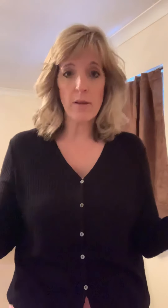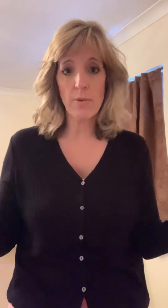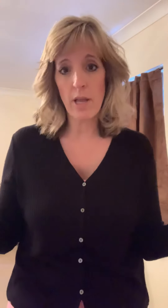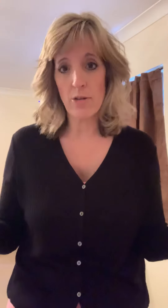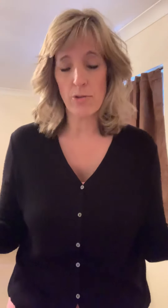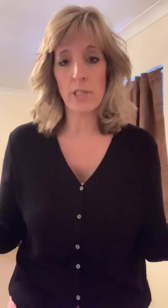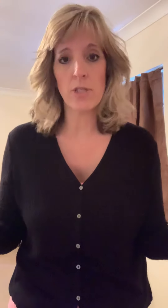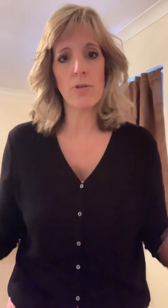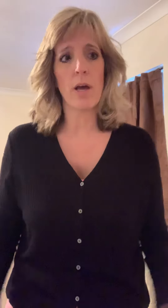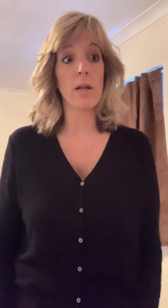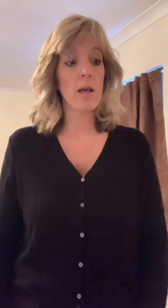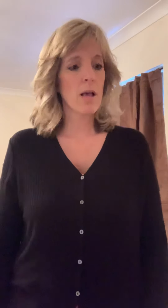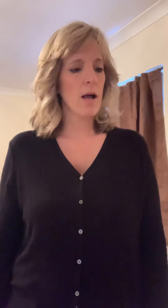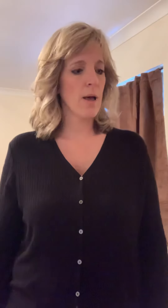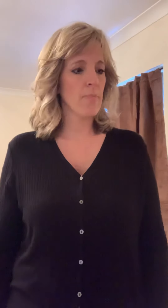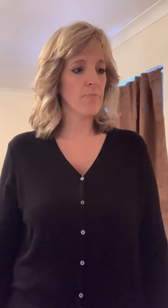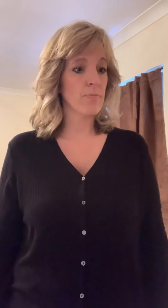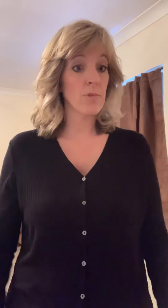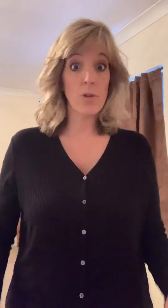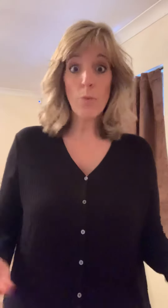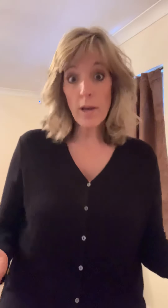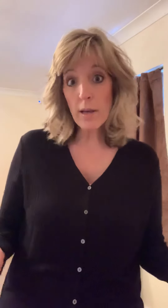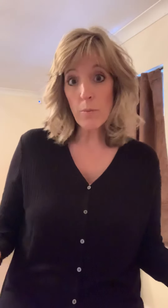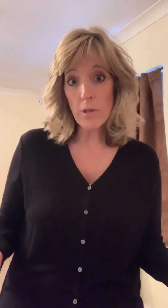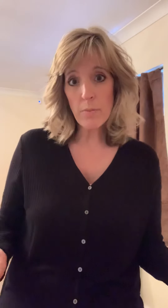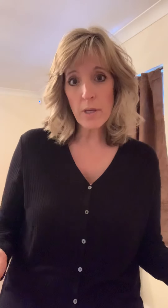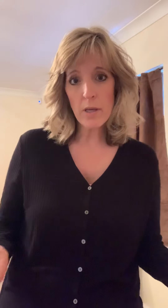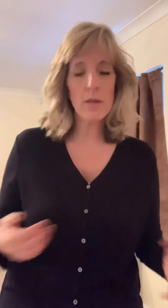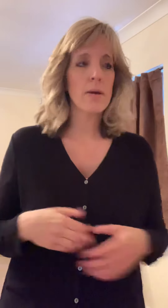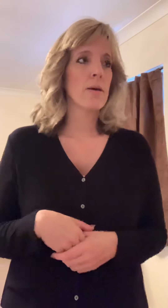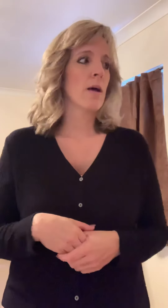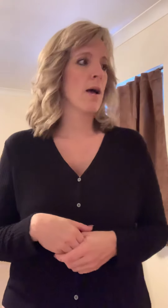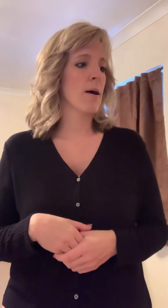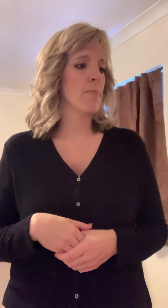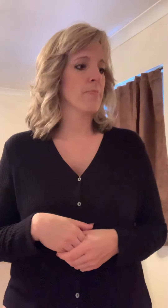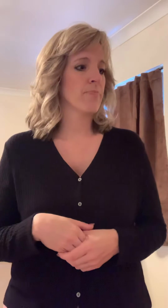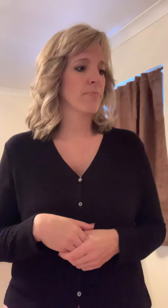we naturally do that. Do you want to come with me?